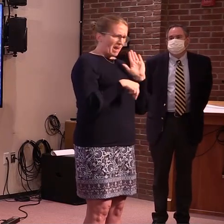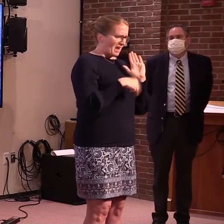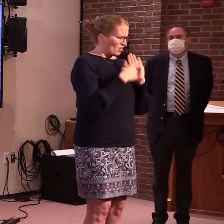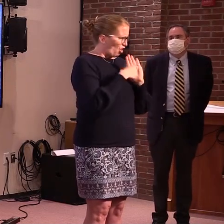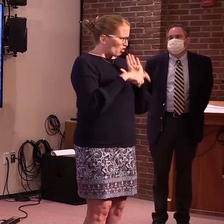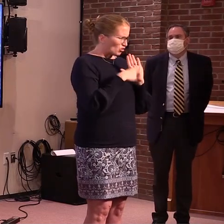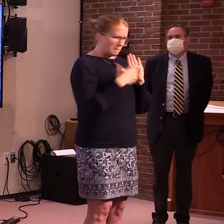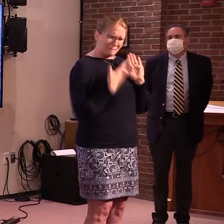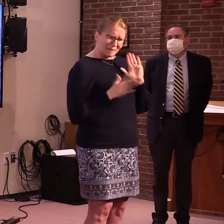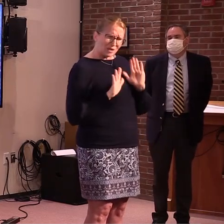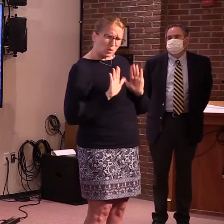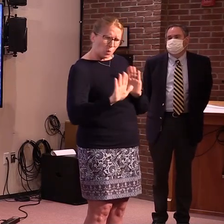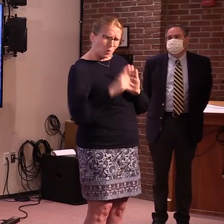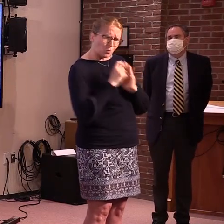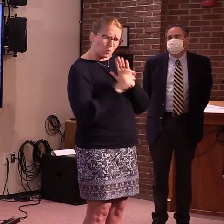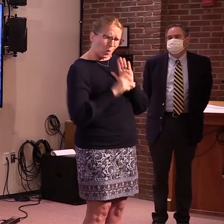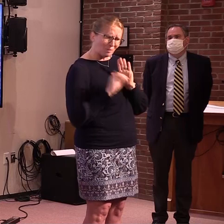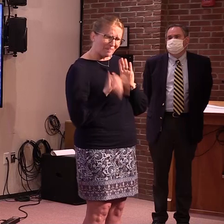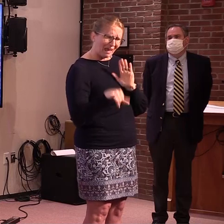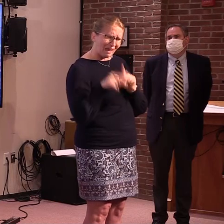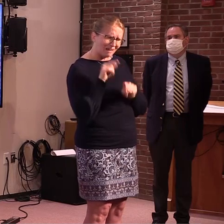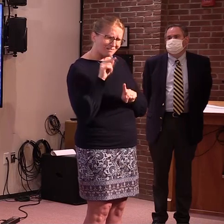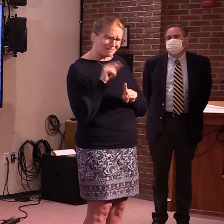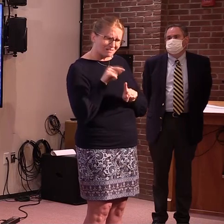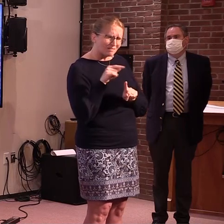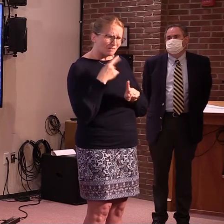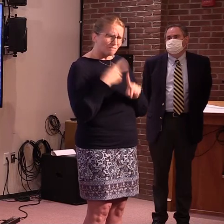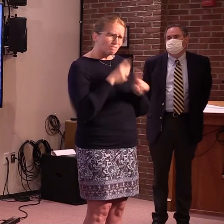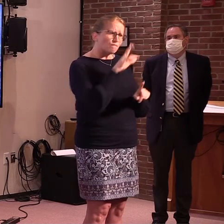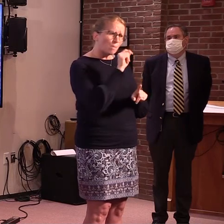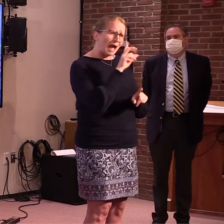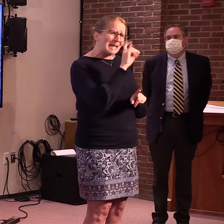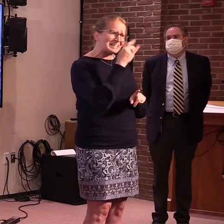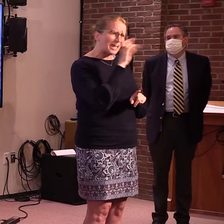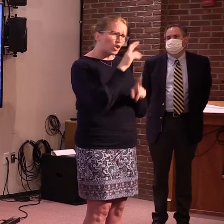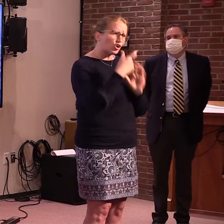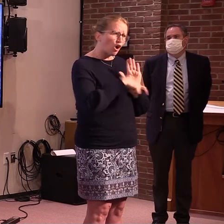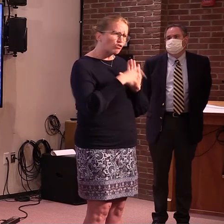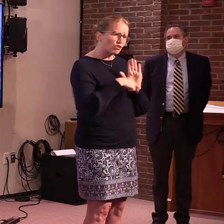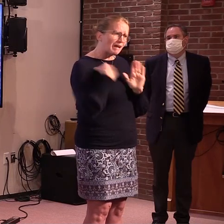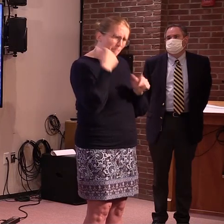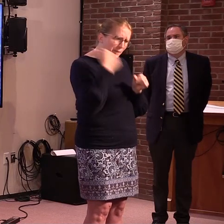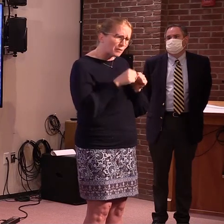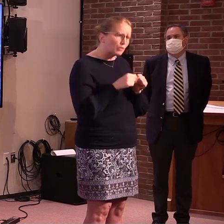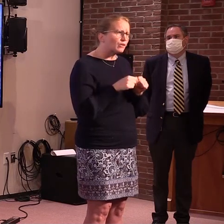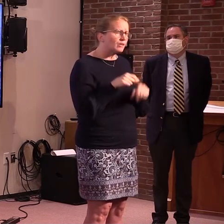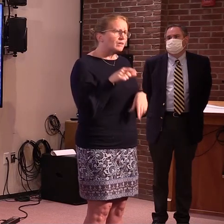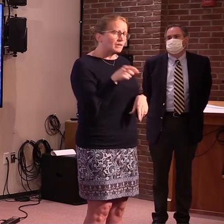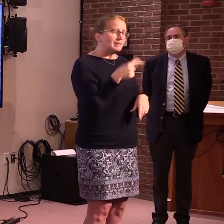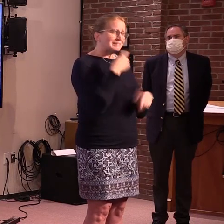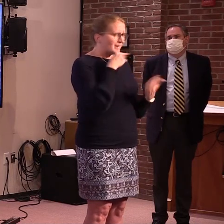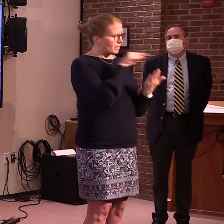was in Digger, that had talked about that we're eliminating